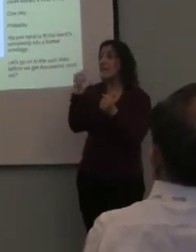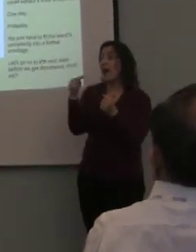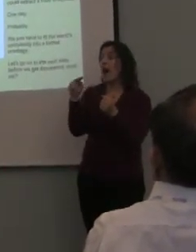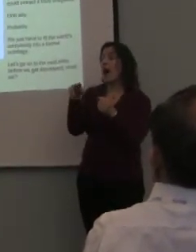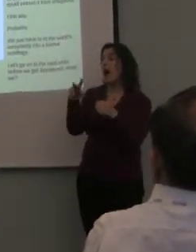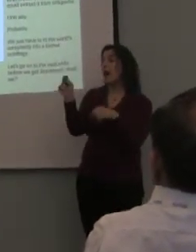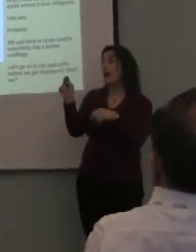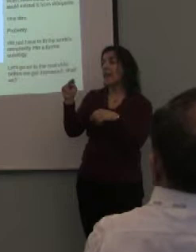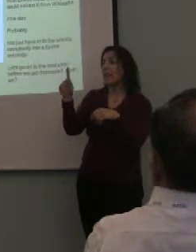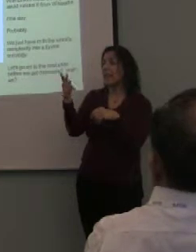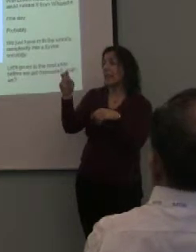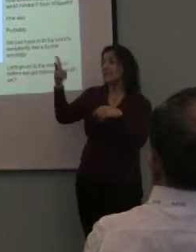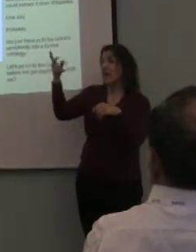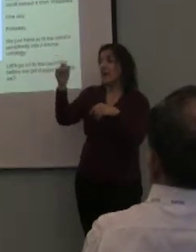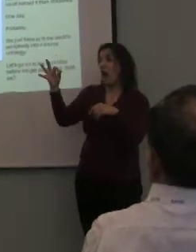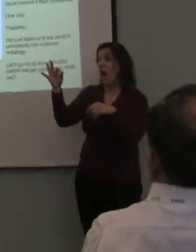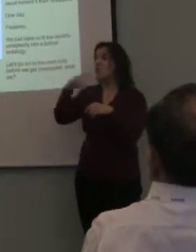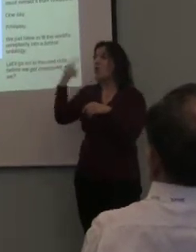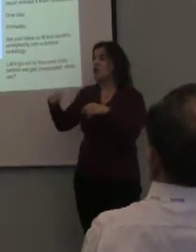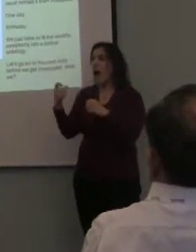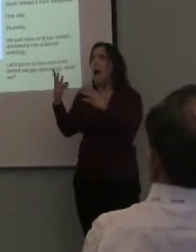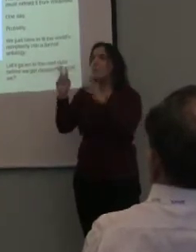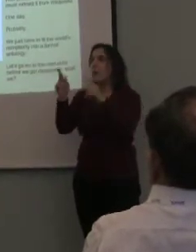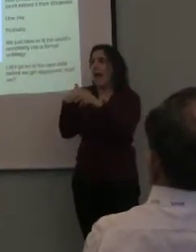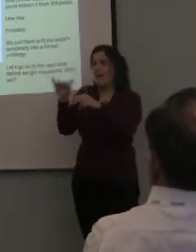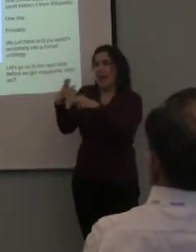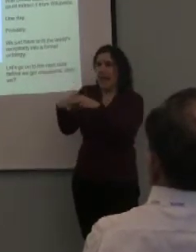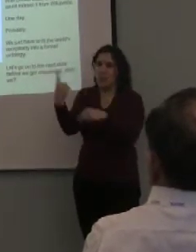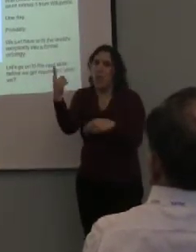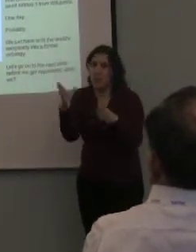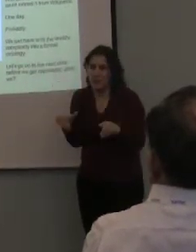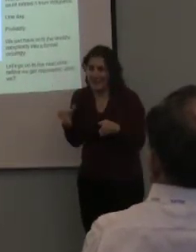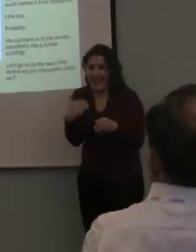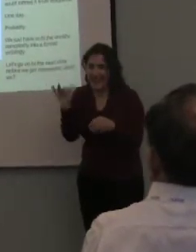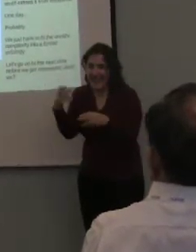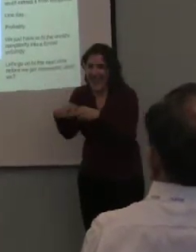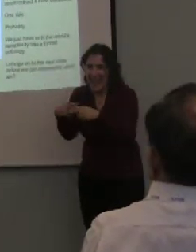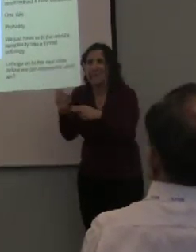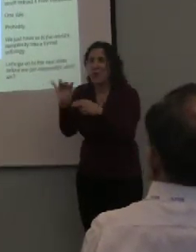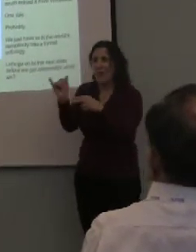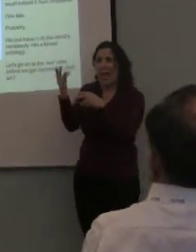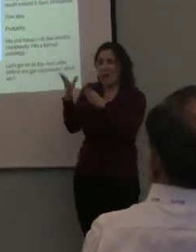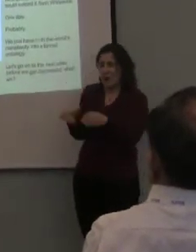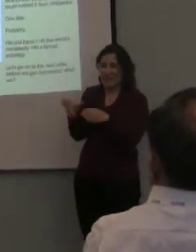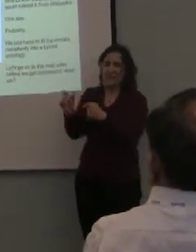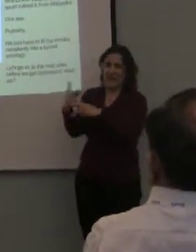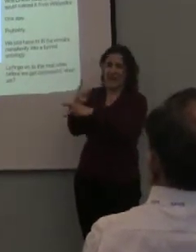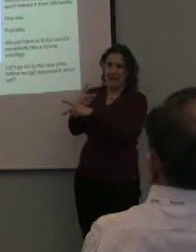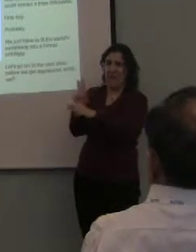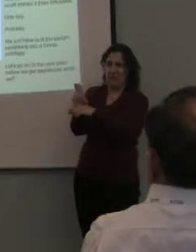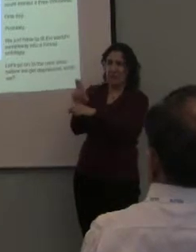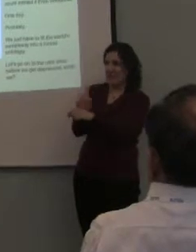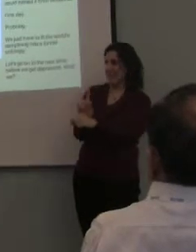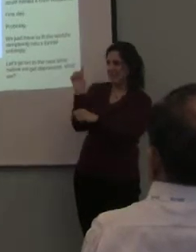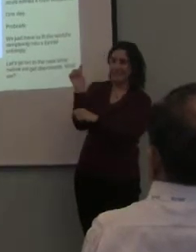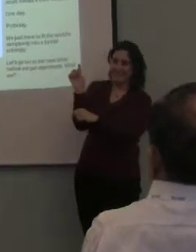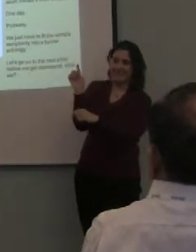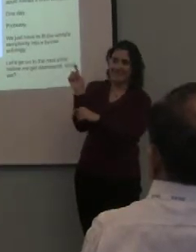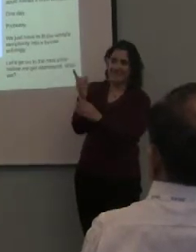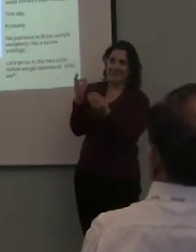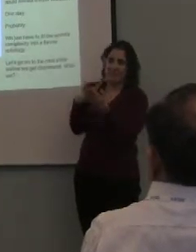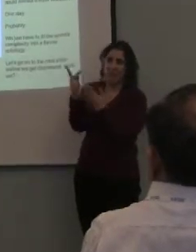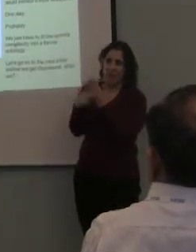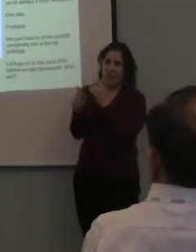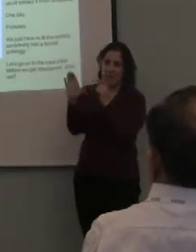Russia. One person. So we can sort of figure that one out using a bit